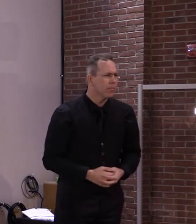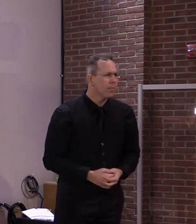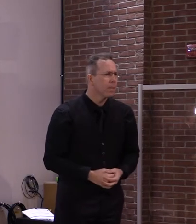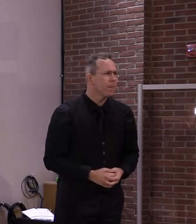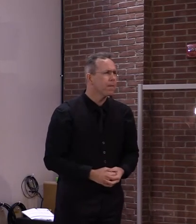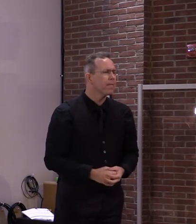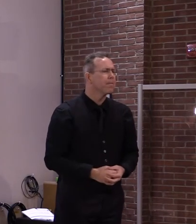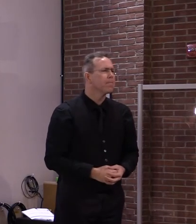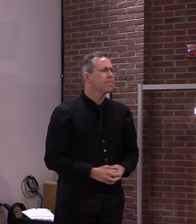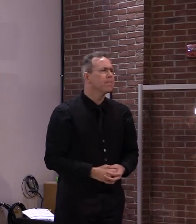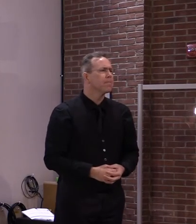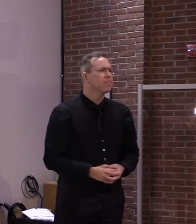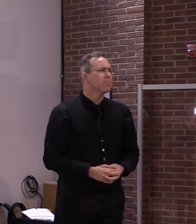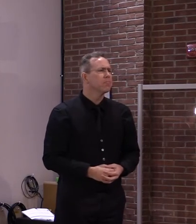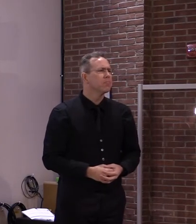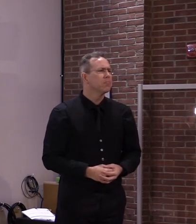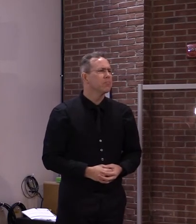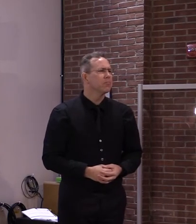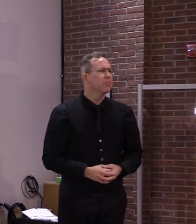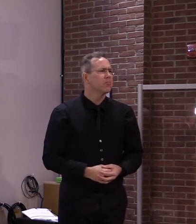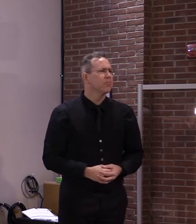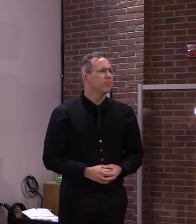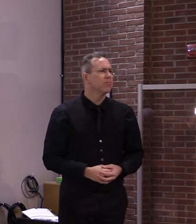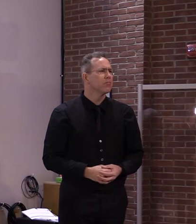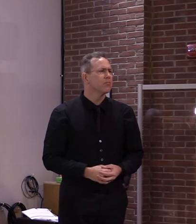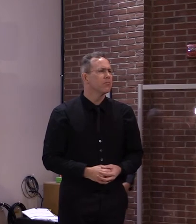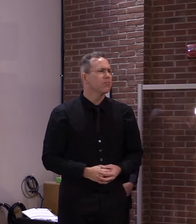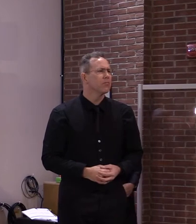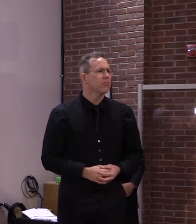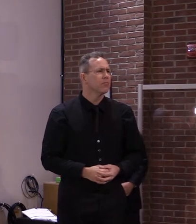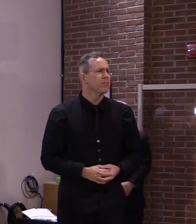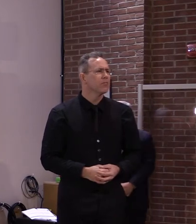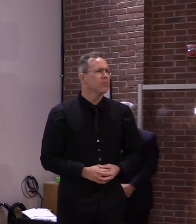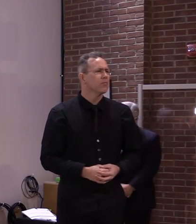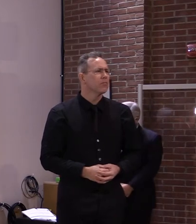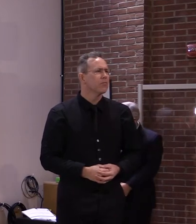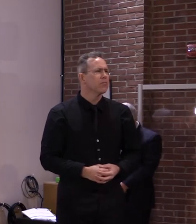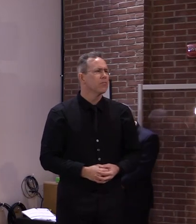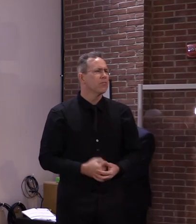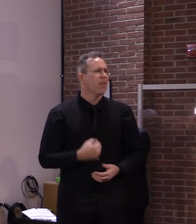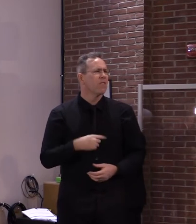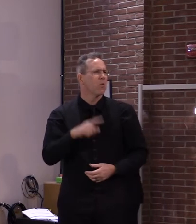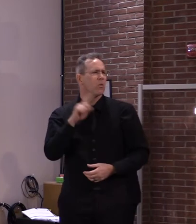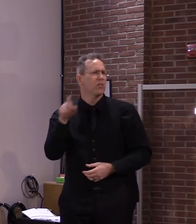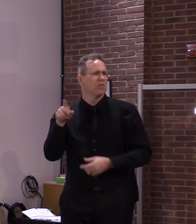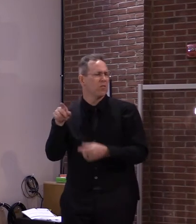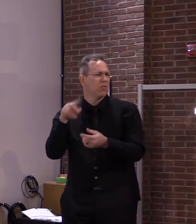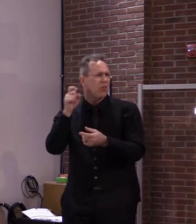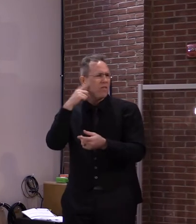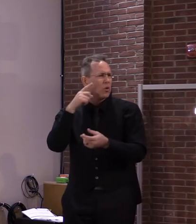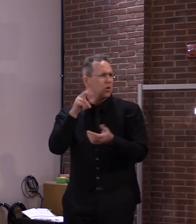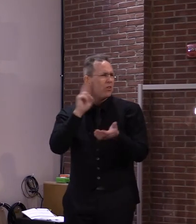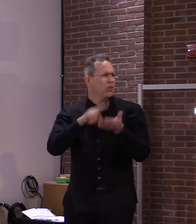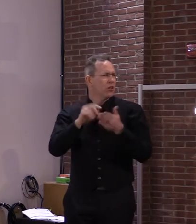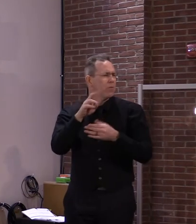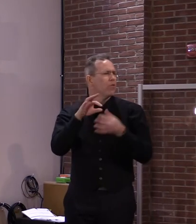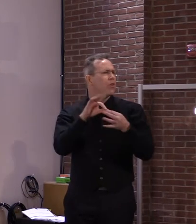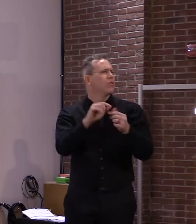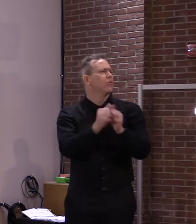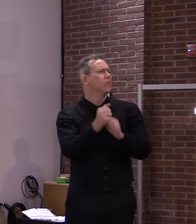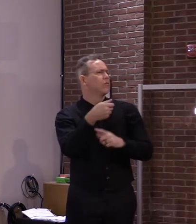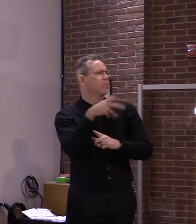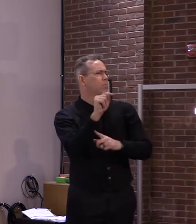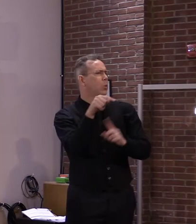scott or secretary moore regarding today's announcement about youth sports competition uh my first question would